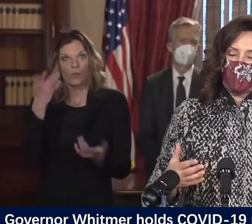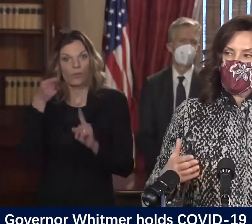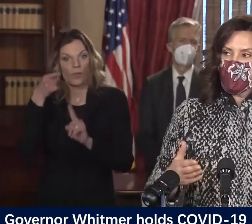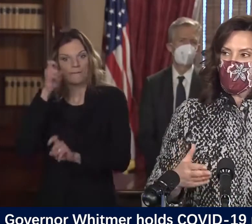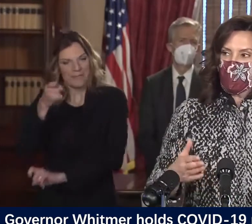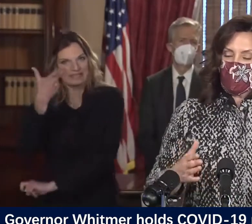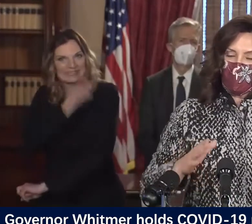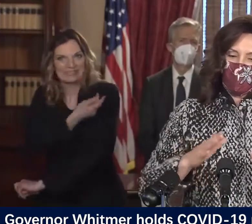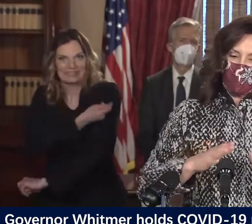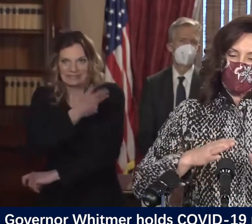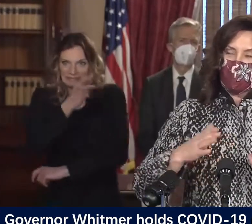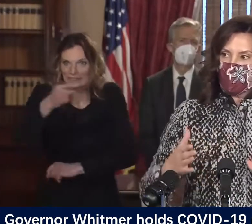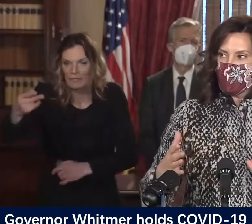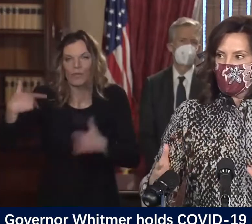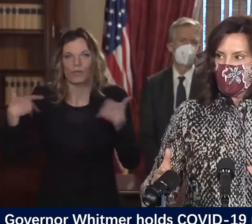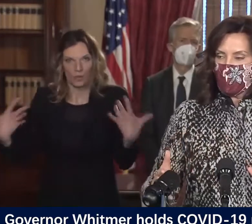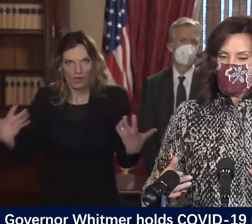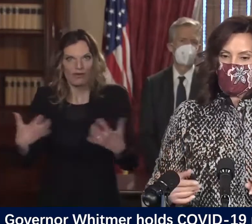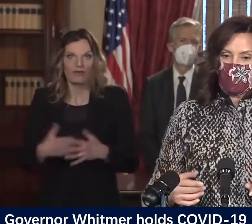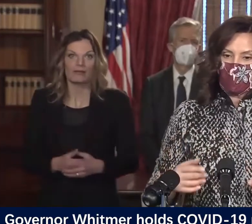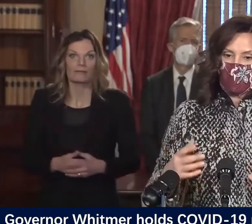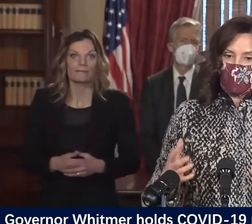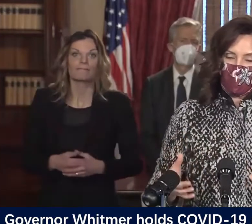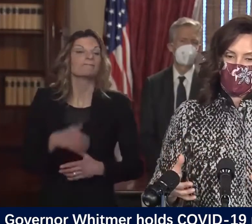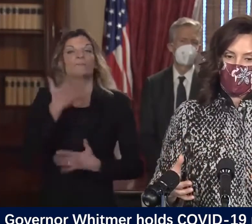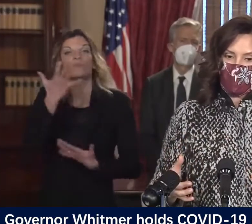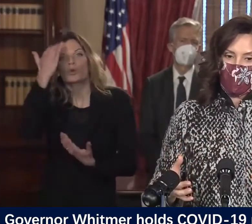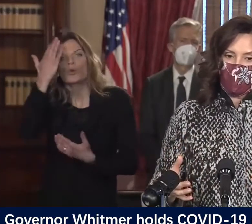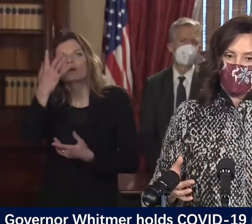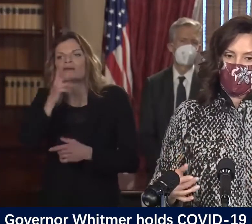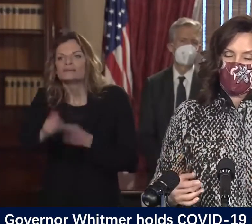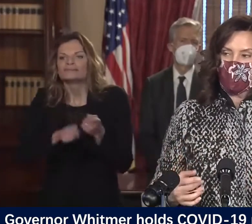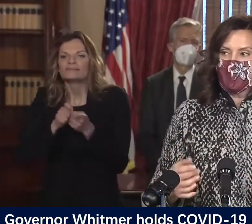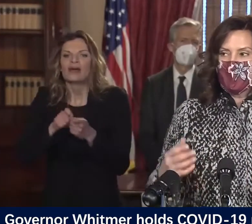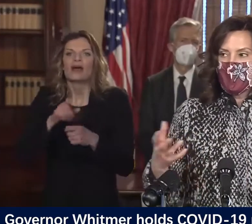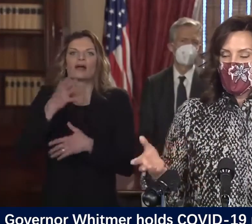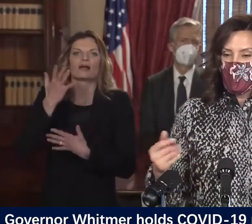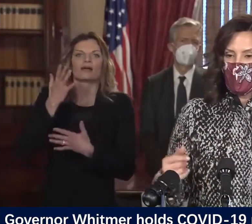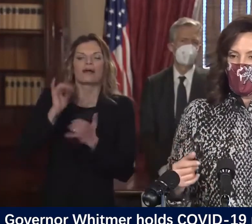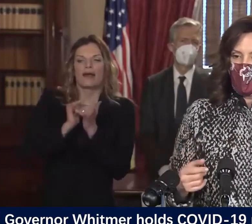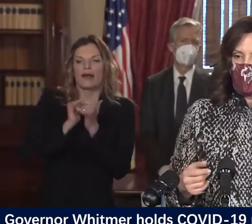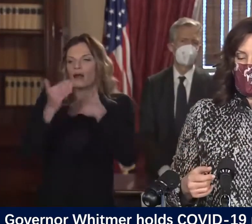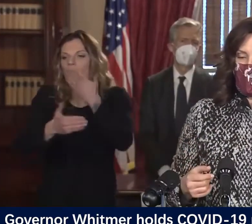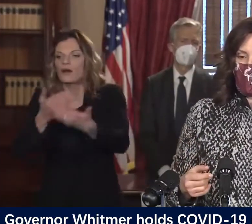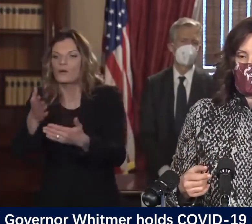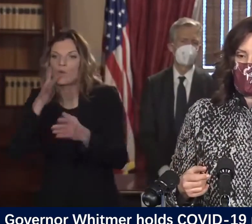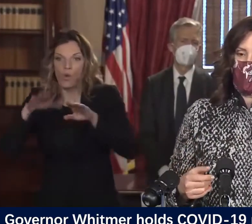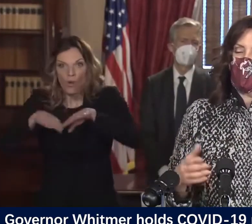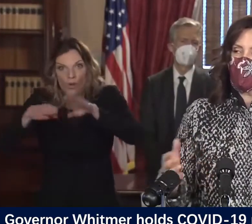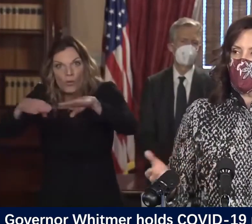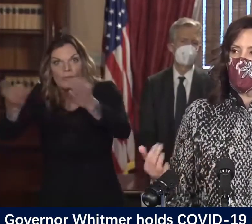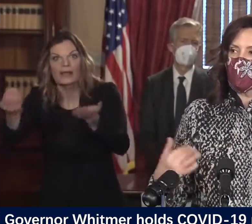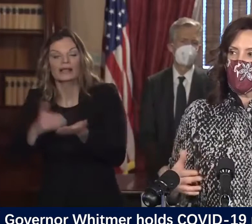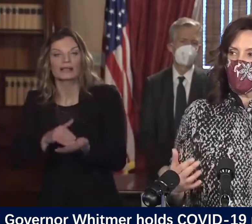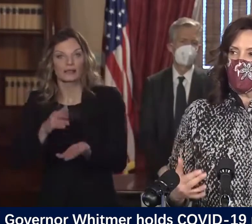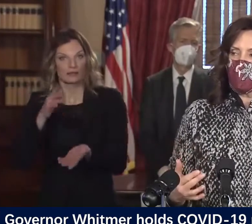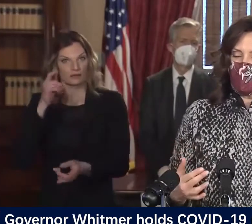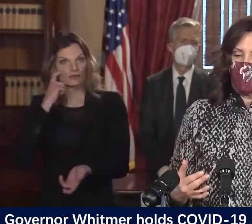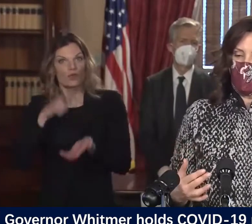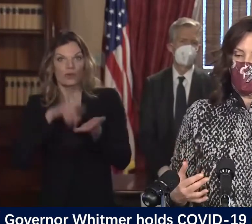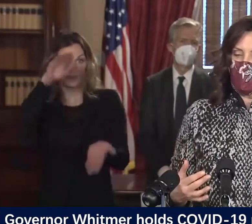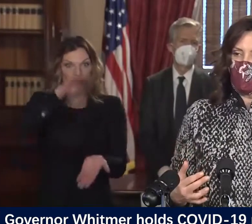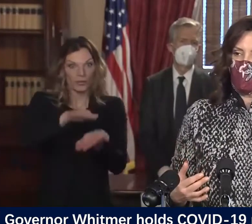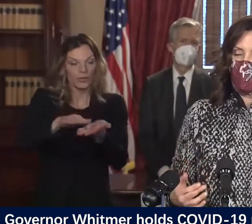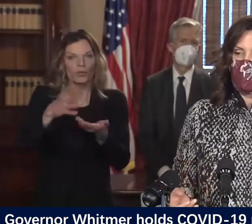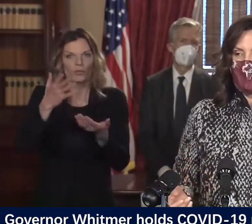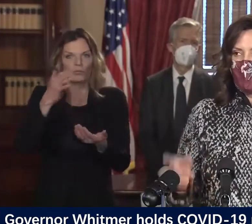With regard to the timeline question, I'm going to ask Dr. J to answer, and then on the question of people that were at that